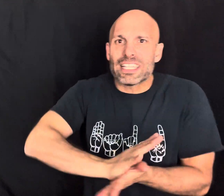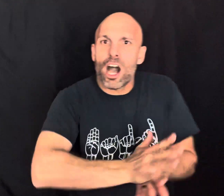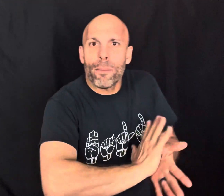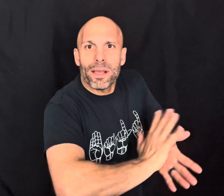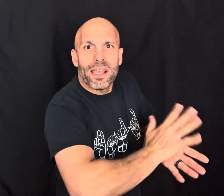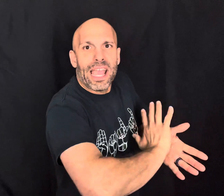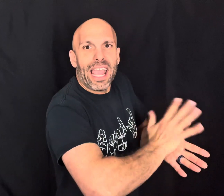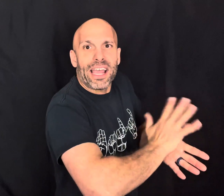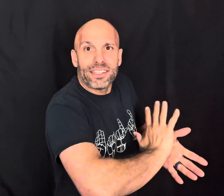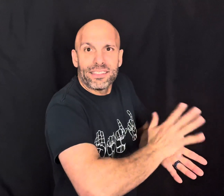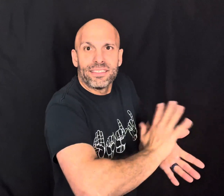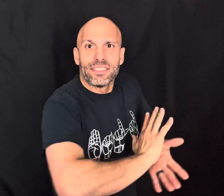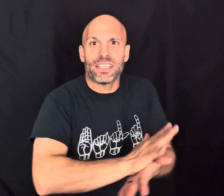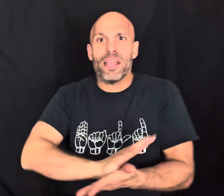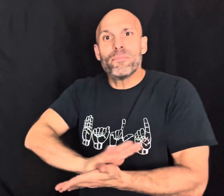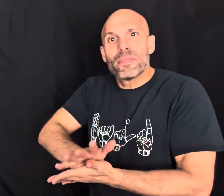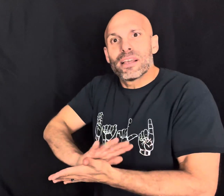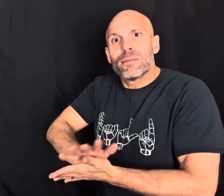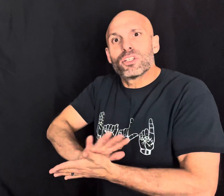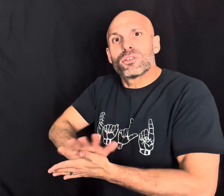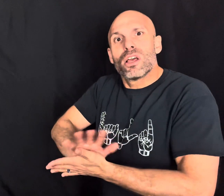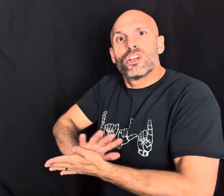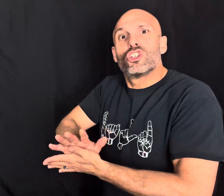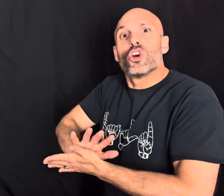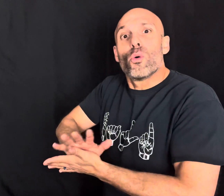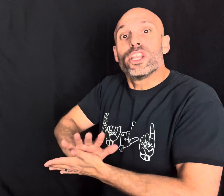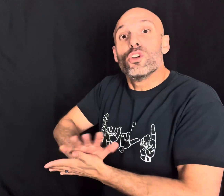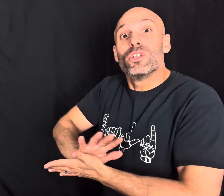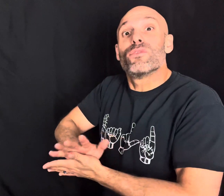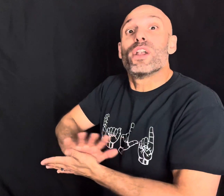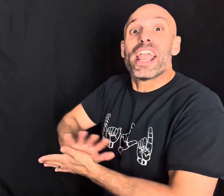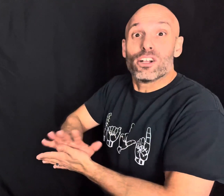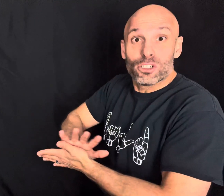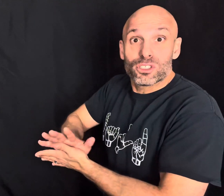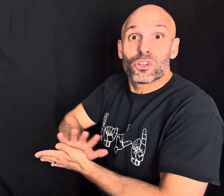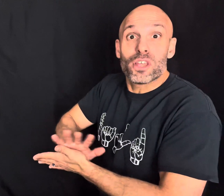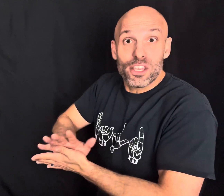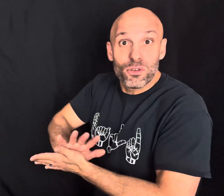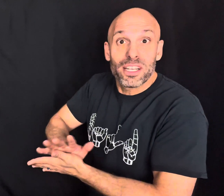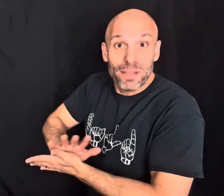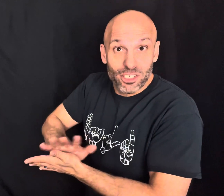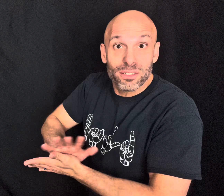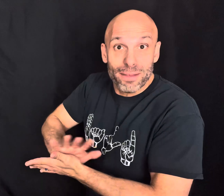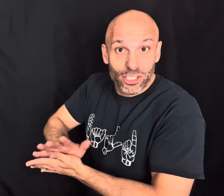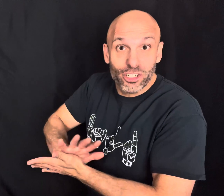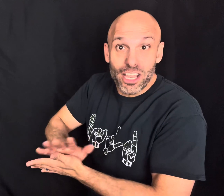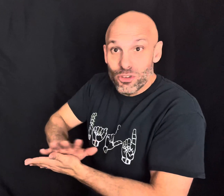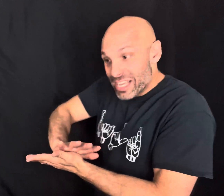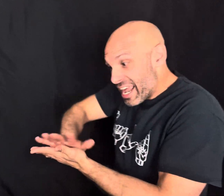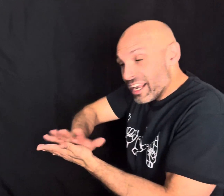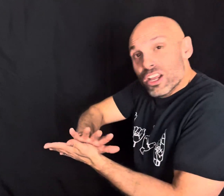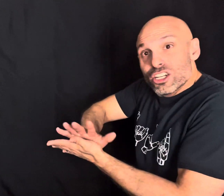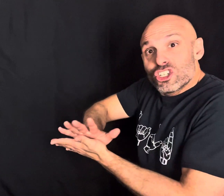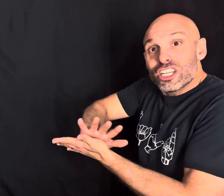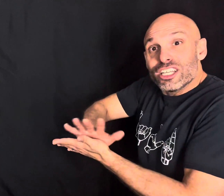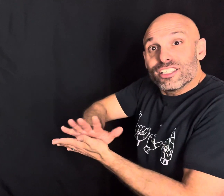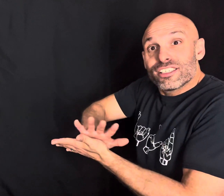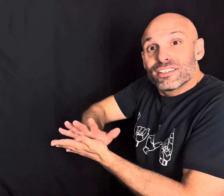top hand. Okay? I'm just showing you different angles so that you can make sure that you get it. Cheese.